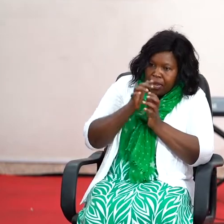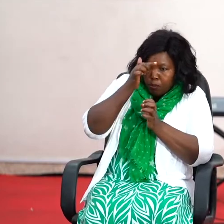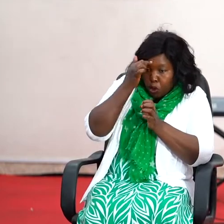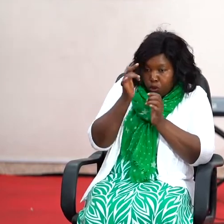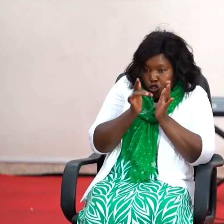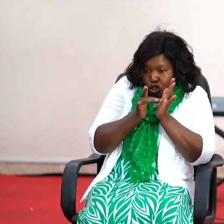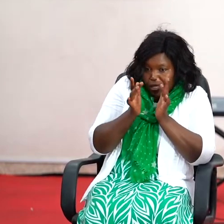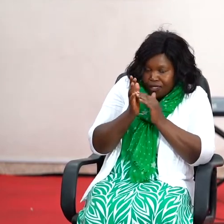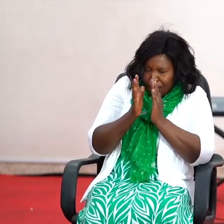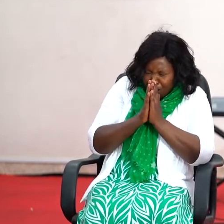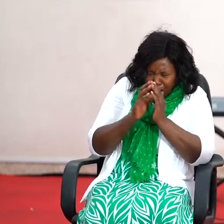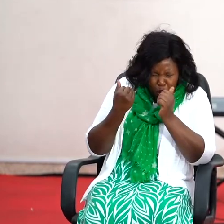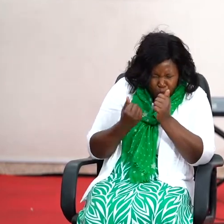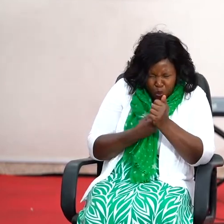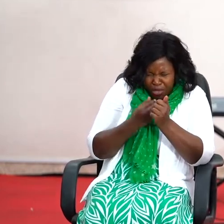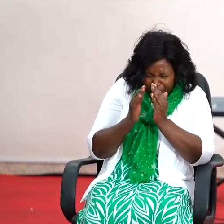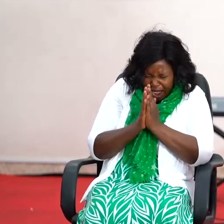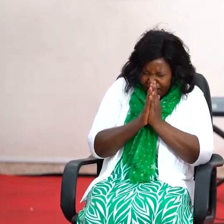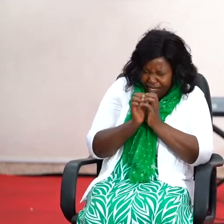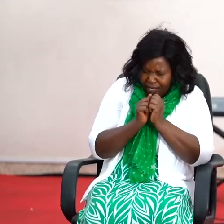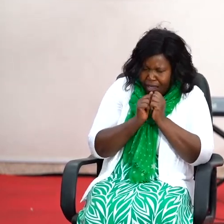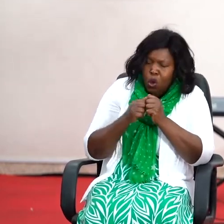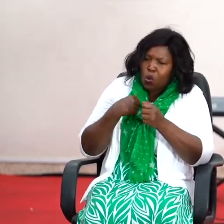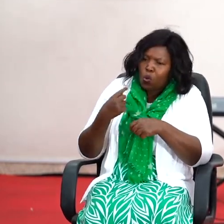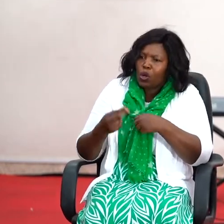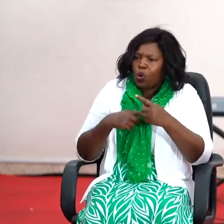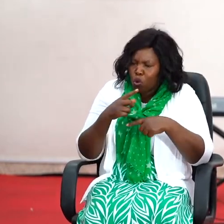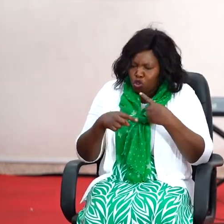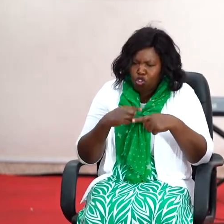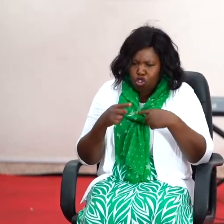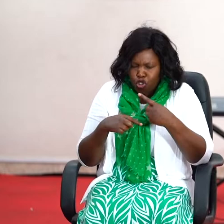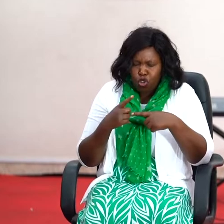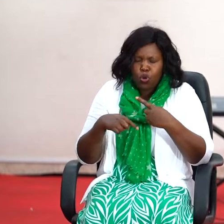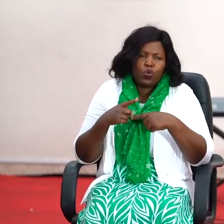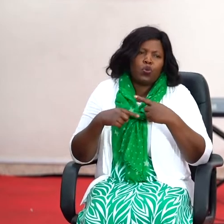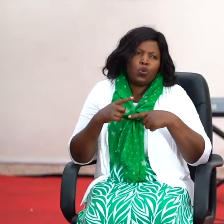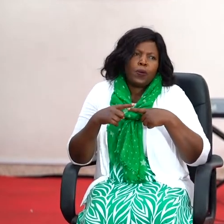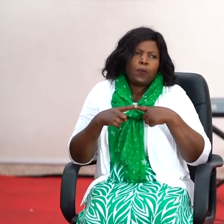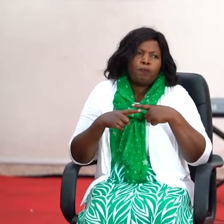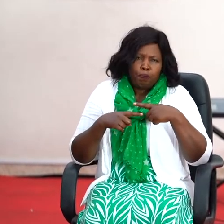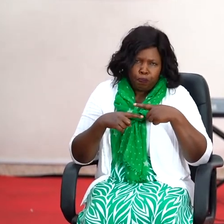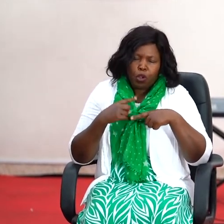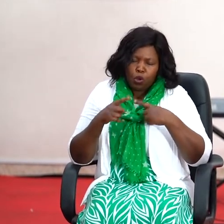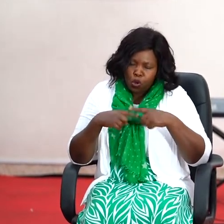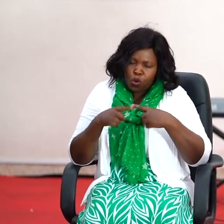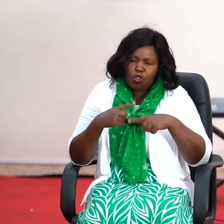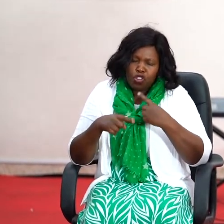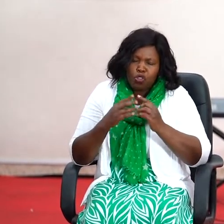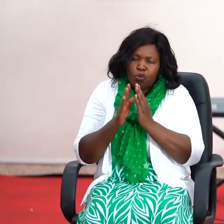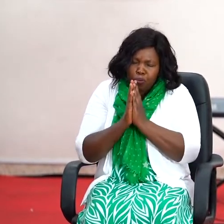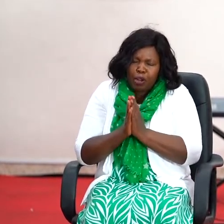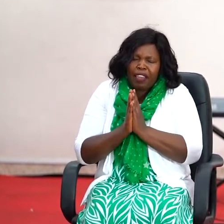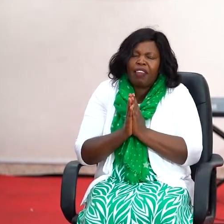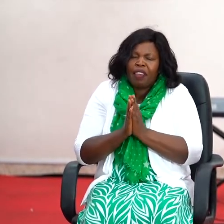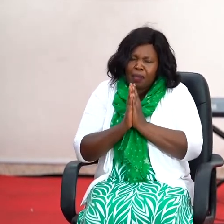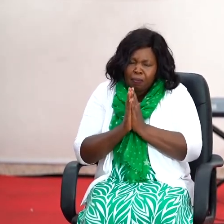he is also praying together with us. We need to continue. Deep intercession is still required, is